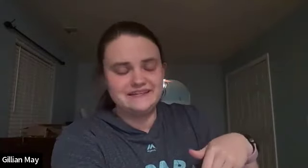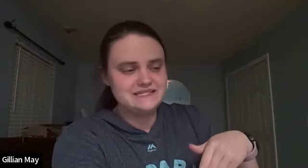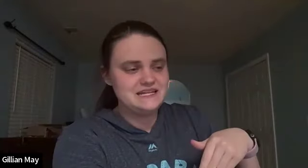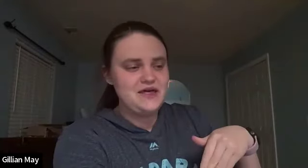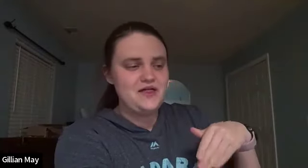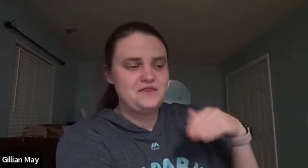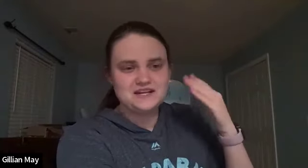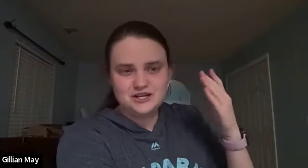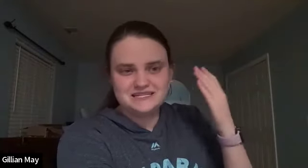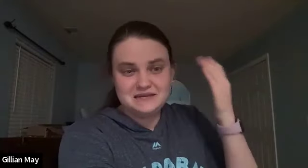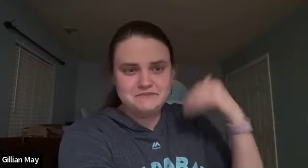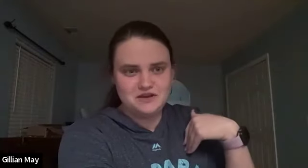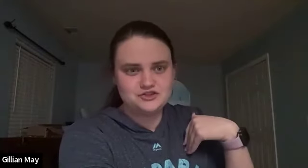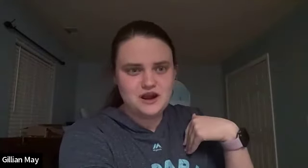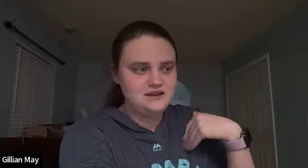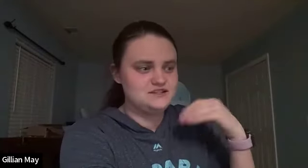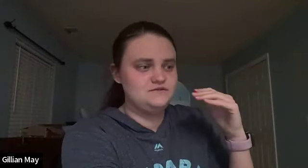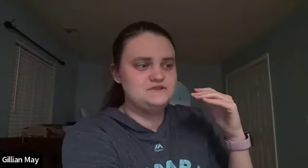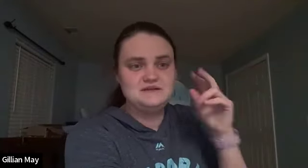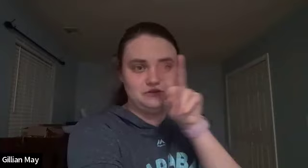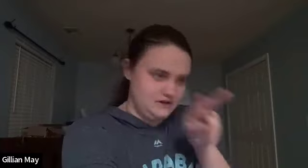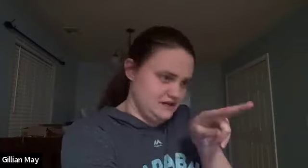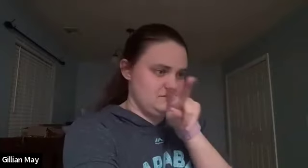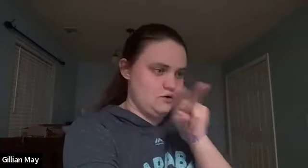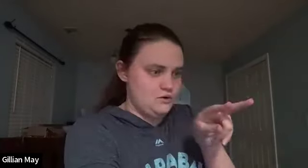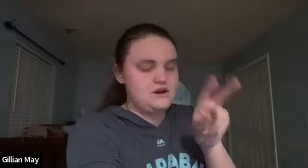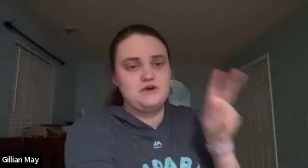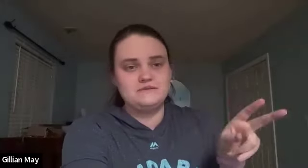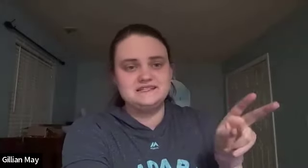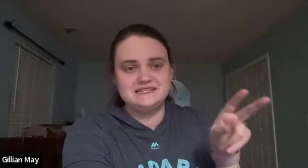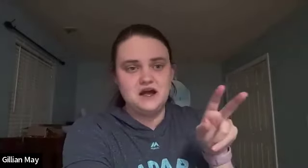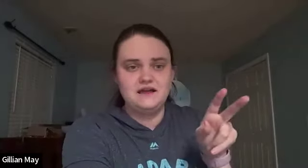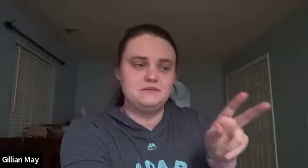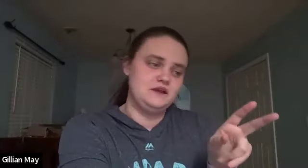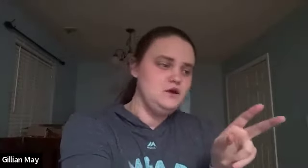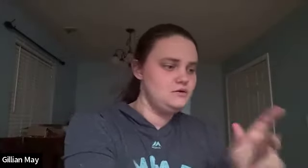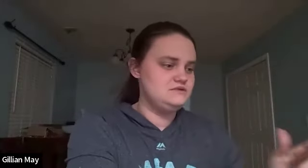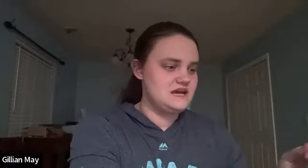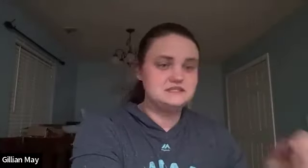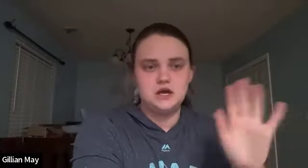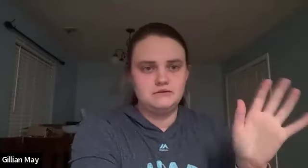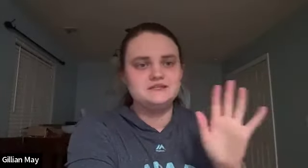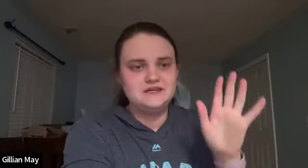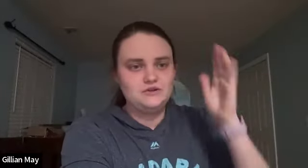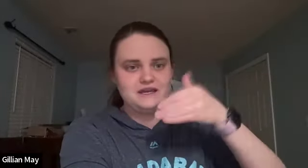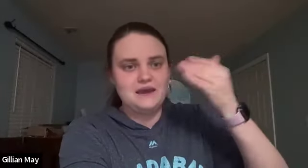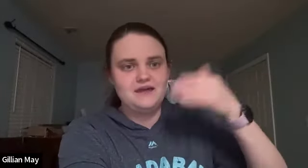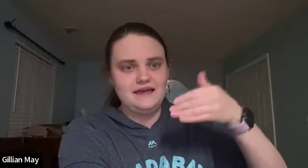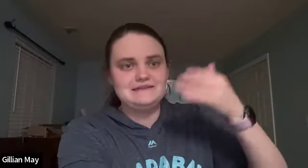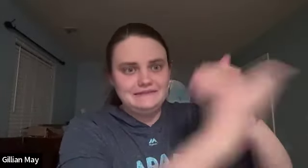list. That tries to keep me on track. So if you see me looking in the corner, I promise it's not like I'm like, ooh, text. No, it's me looking at my like